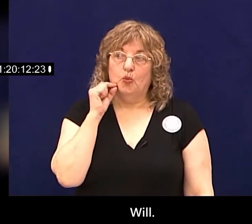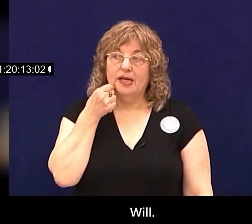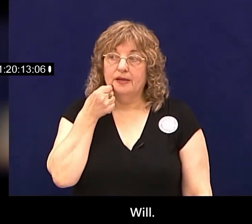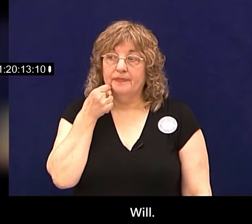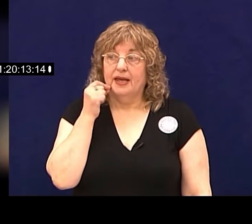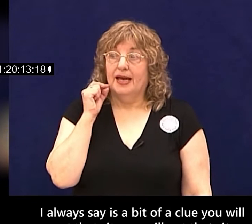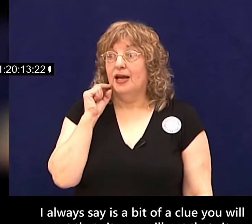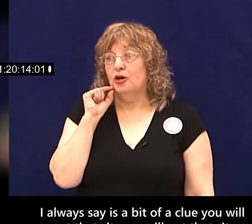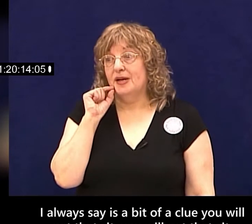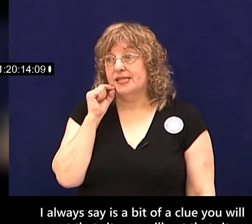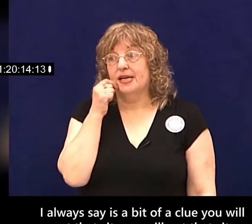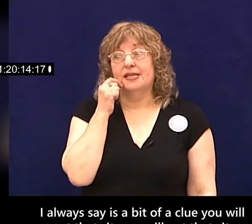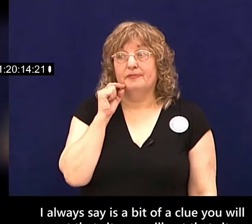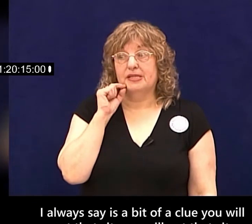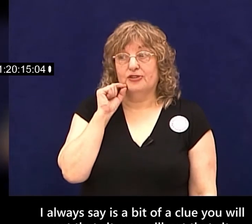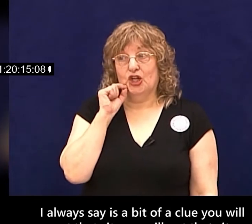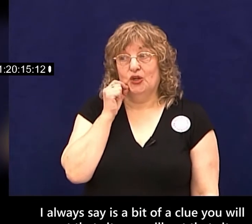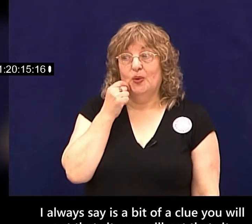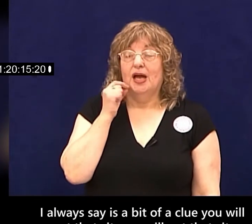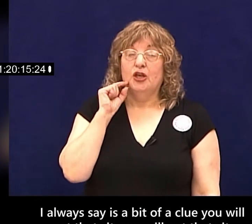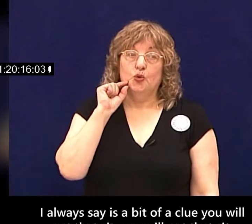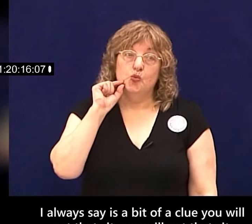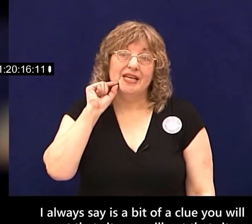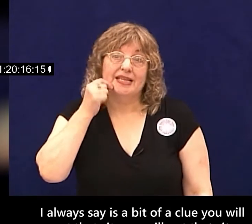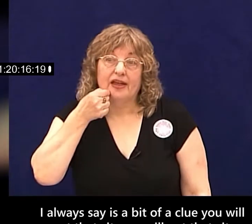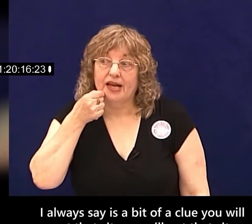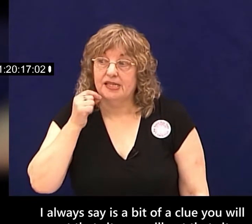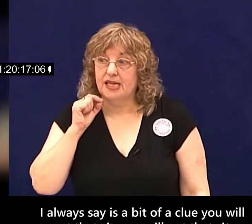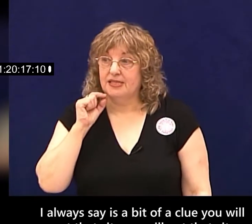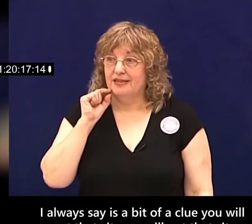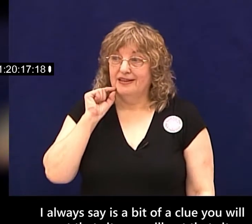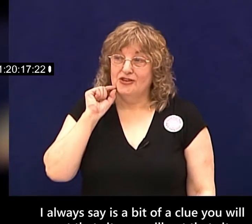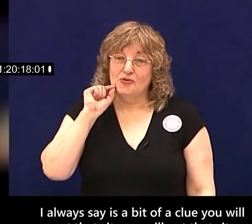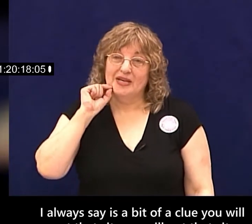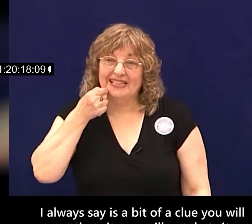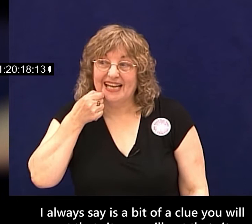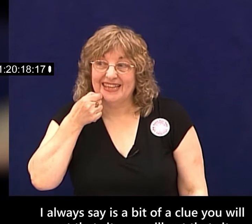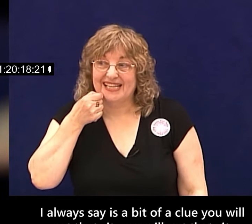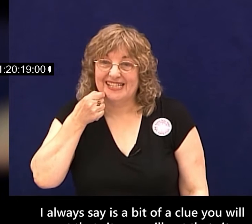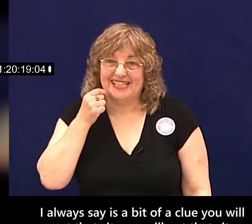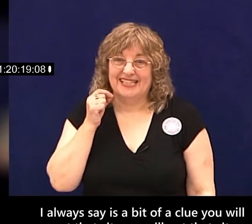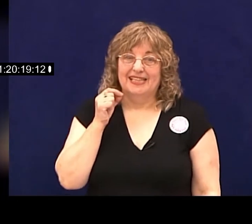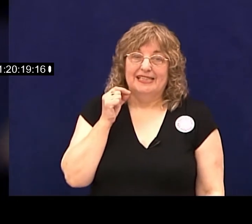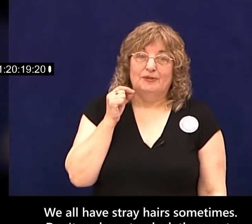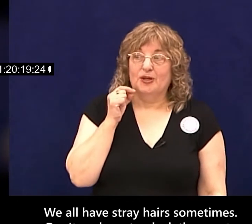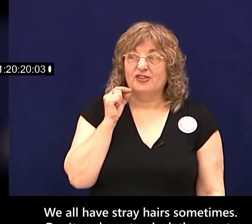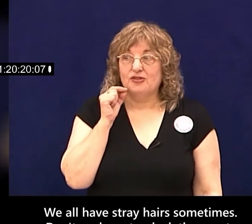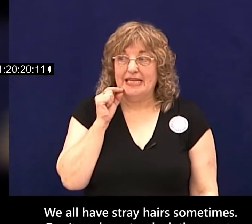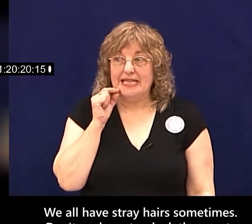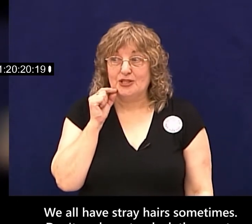Will. I always say as a bit of a clue, you will get that zit. You will get that zit. We all have stray hairs